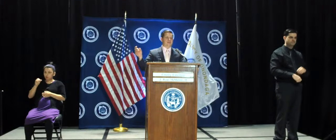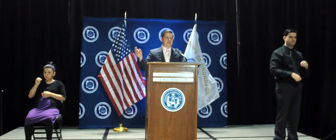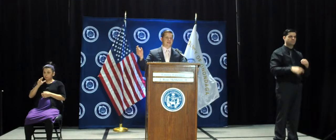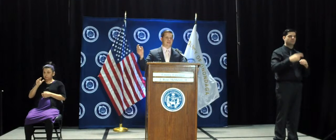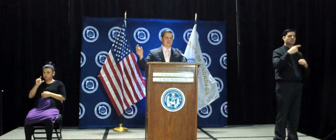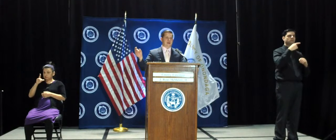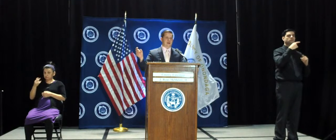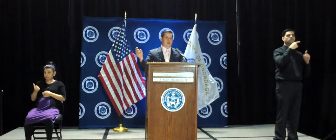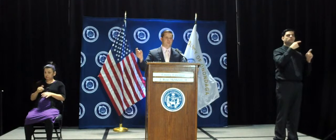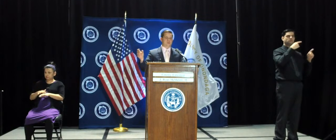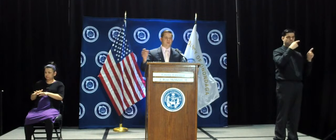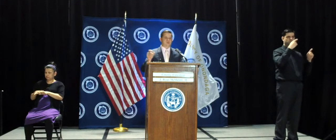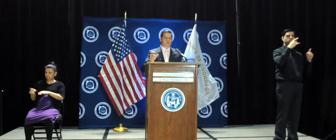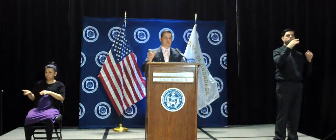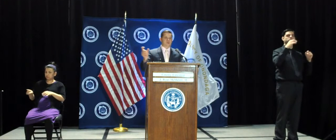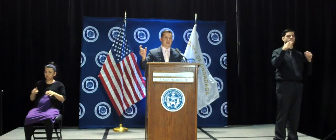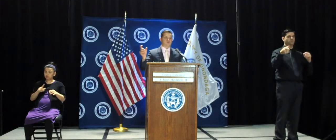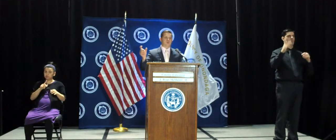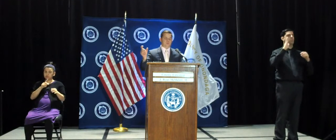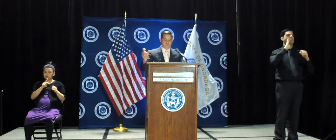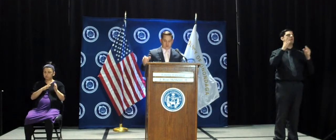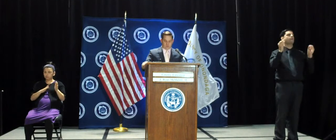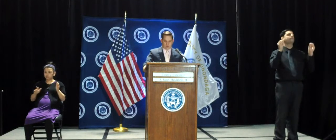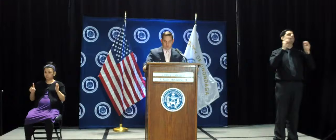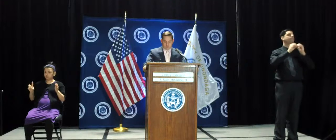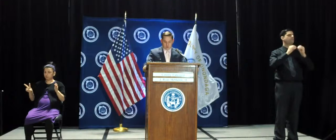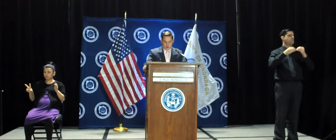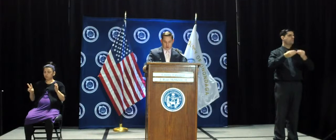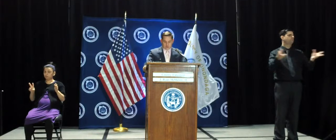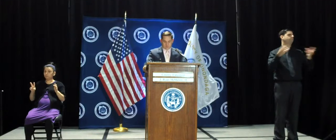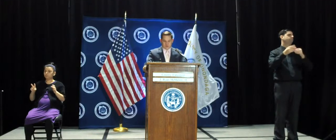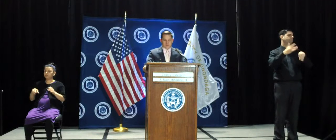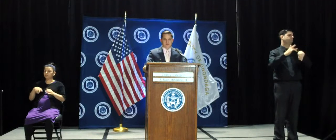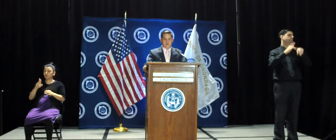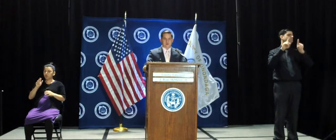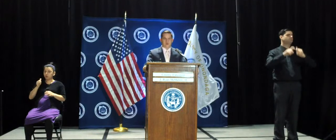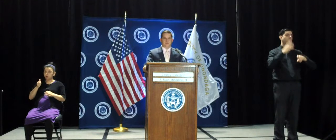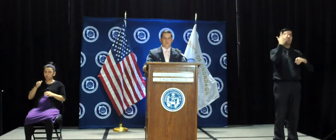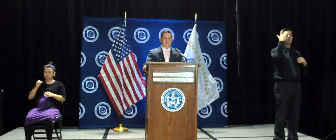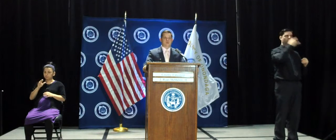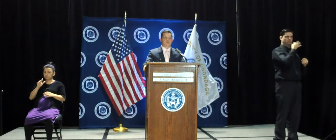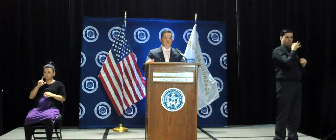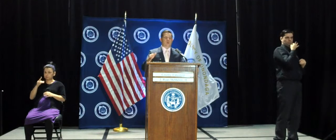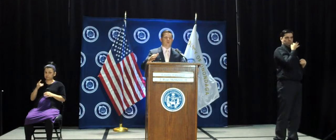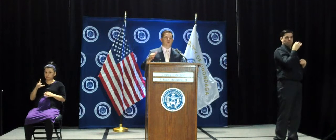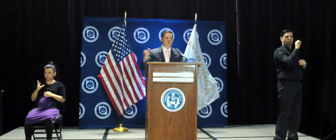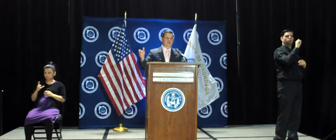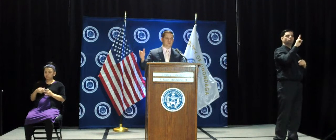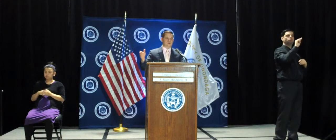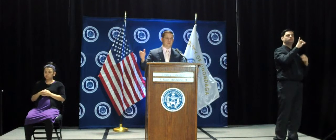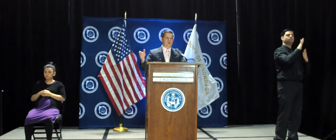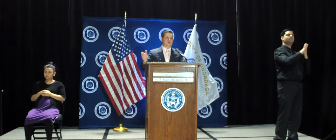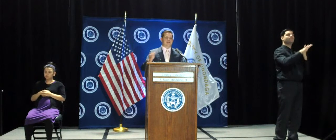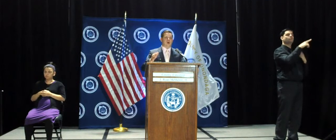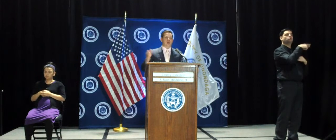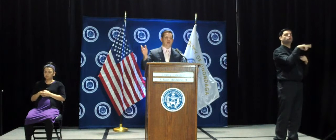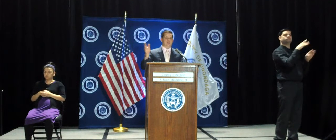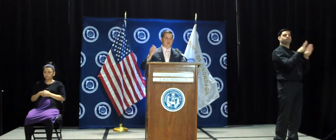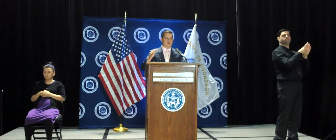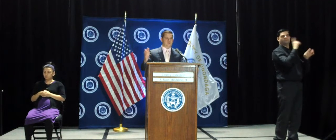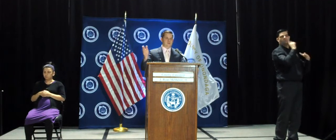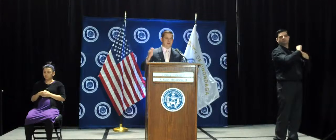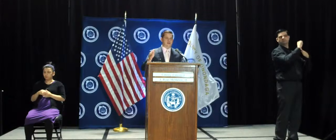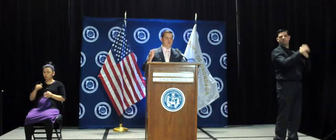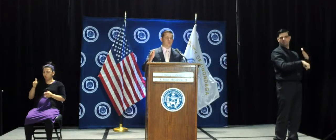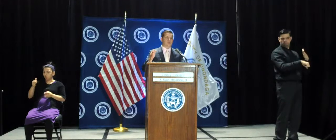12 testing at Upstate. So more slots will be available because their commitment to the whole SUNY system, that's hundreds